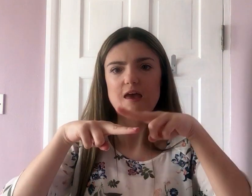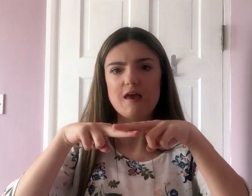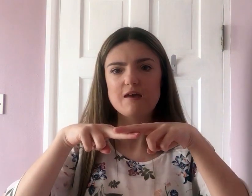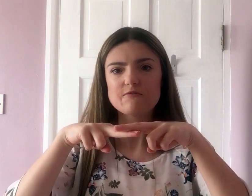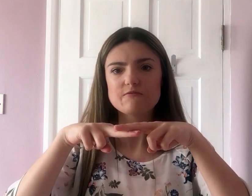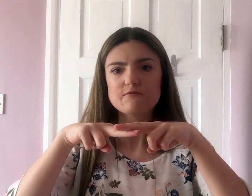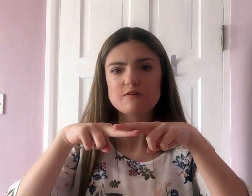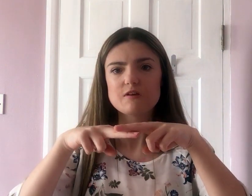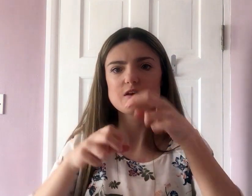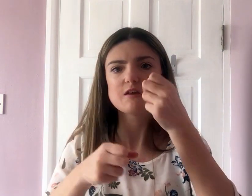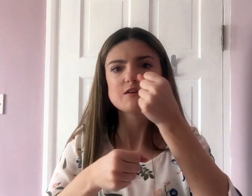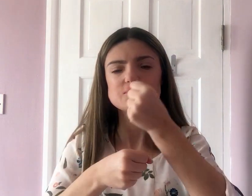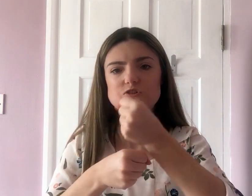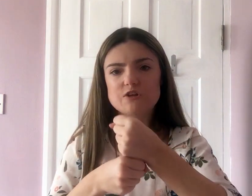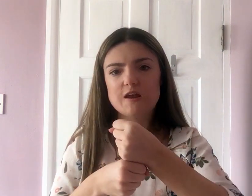F, G,